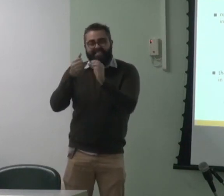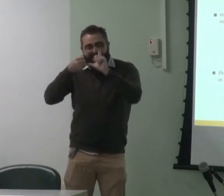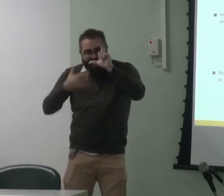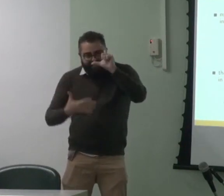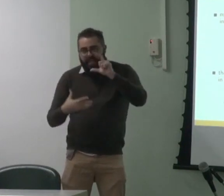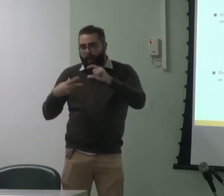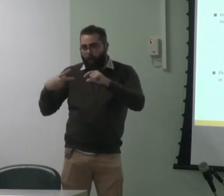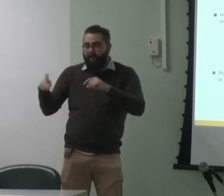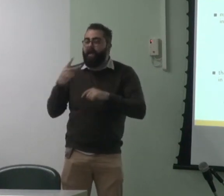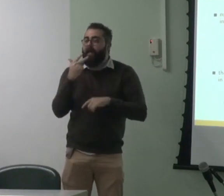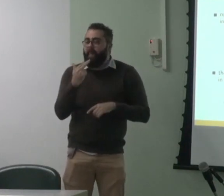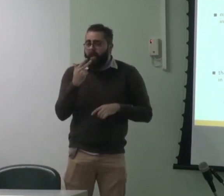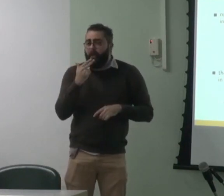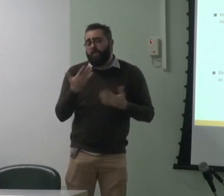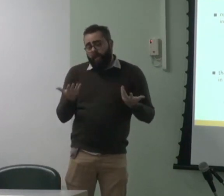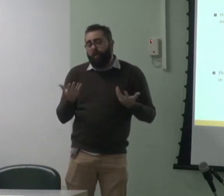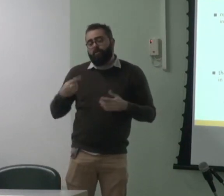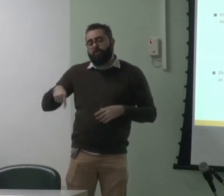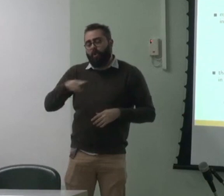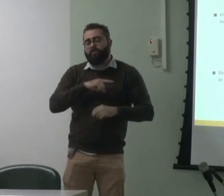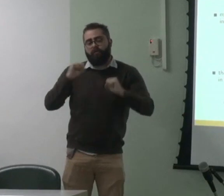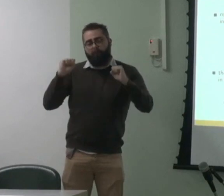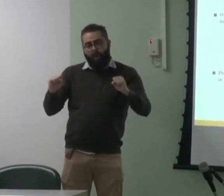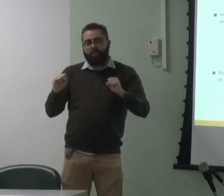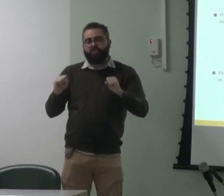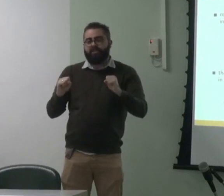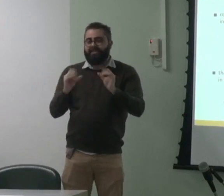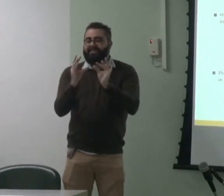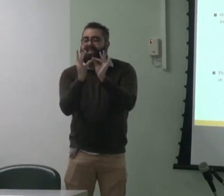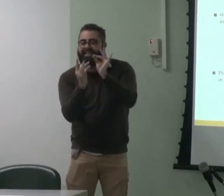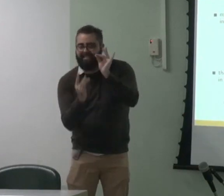So we can have descriptions where